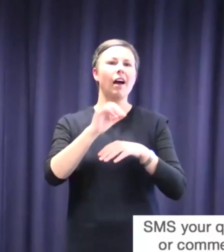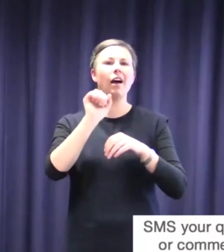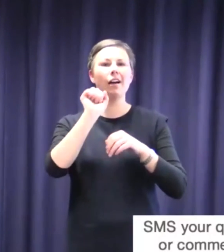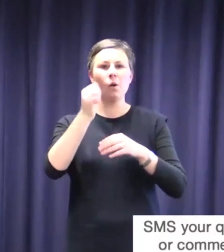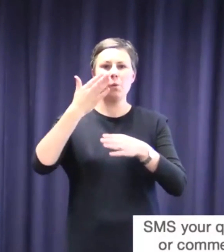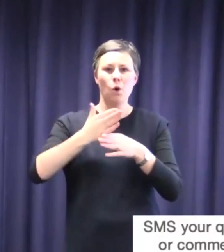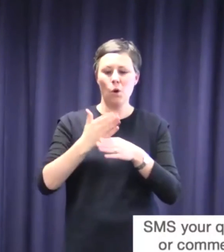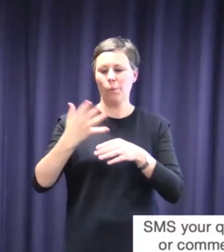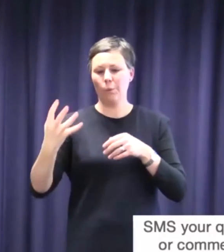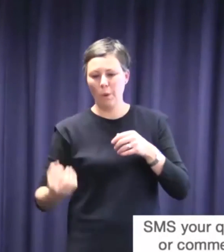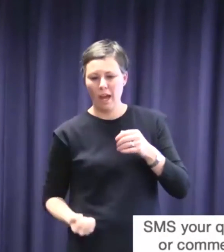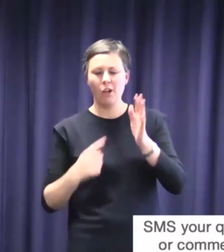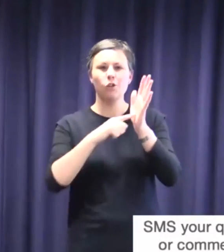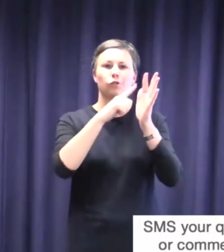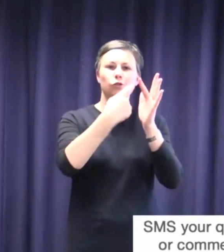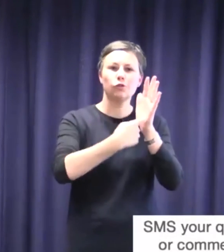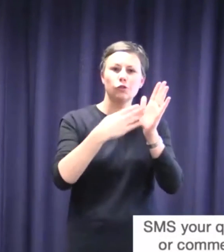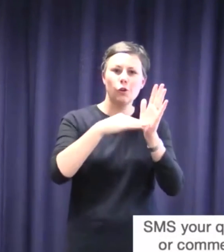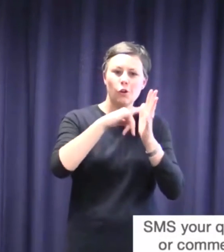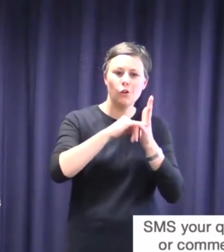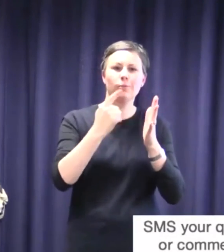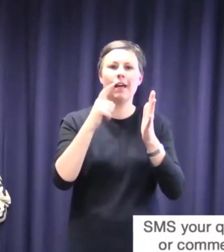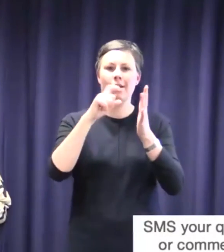and conditions that we are putting forward.